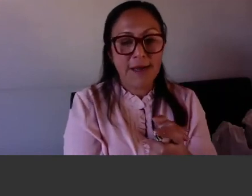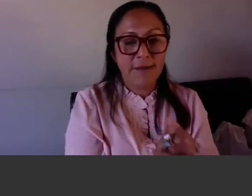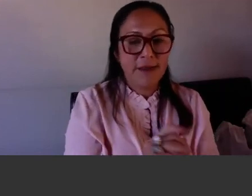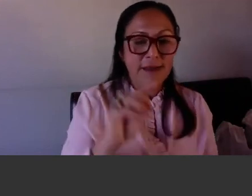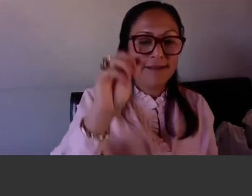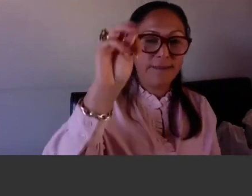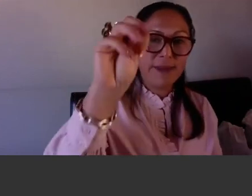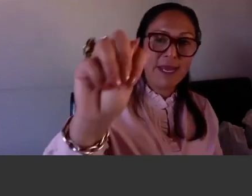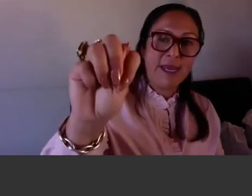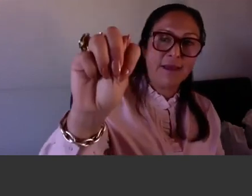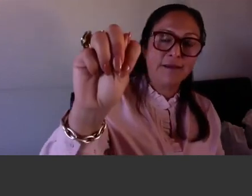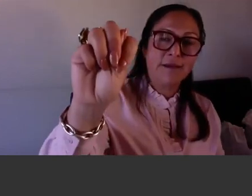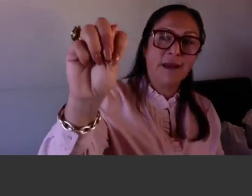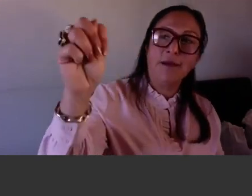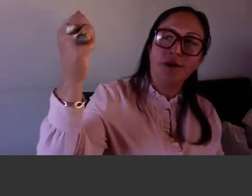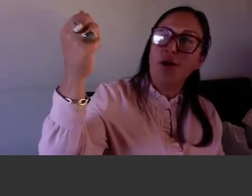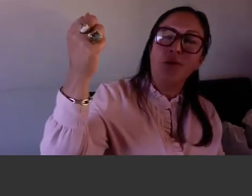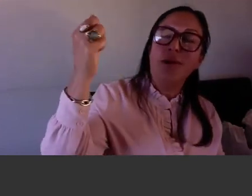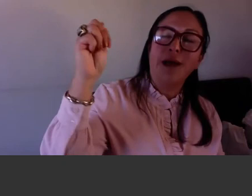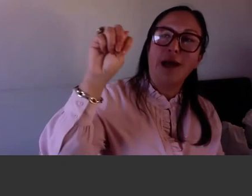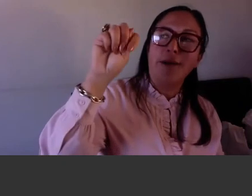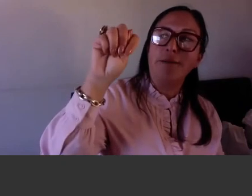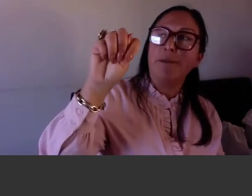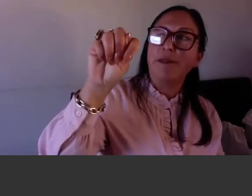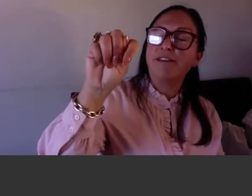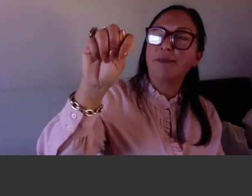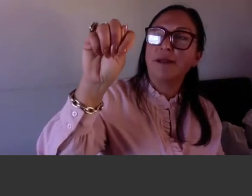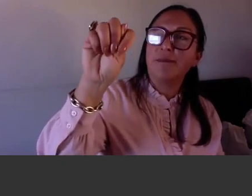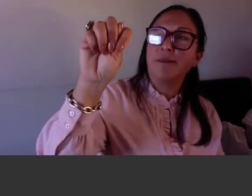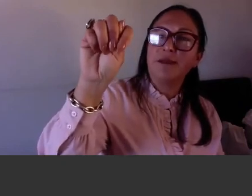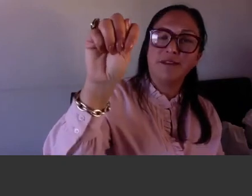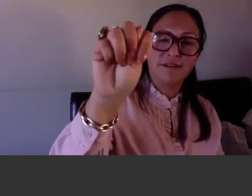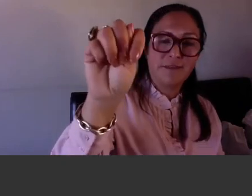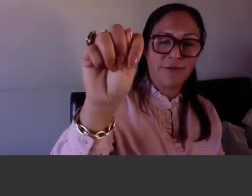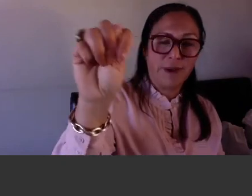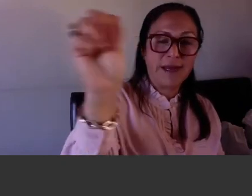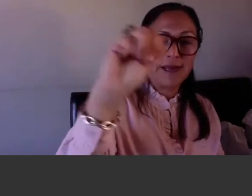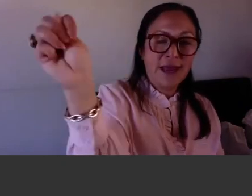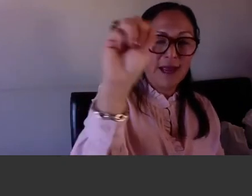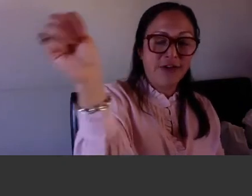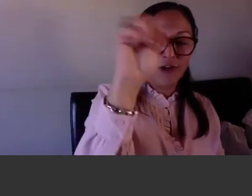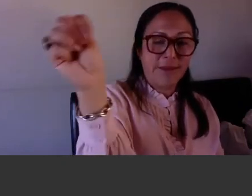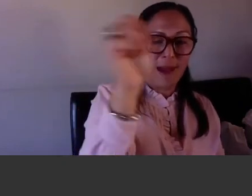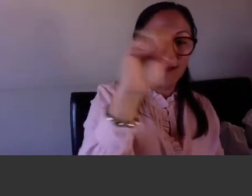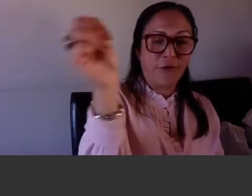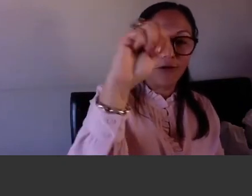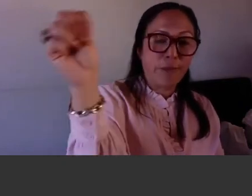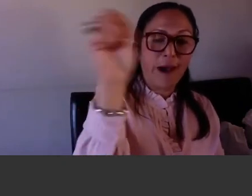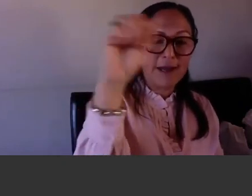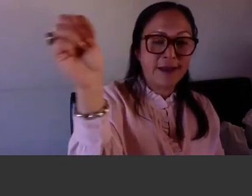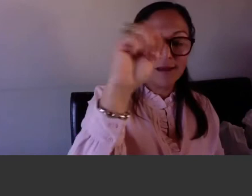Potty is the P. I don't know how I remember this, but this is the P for potty, and you shake it back and